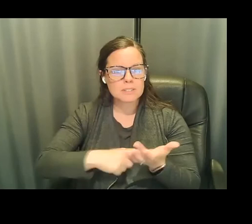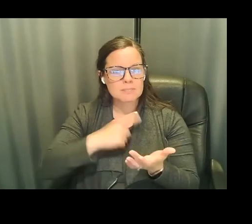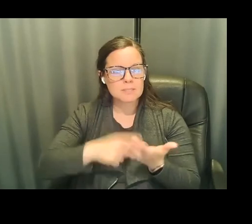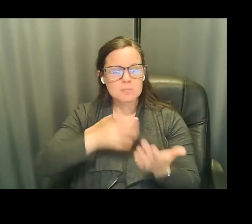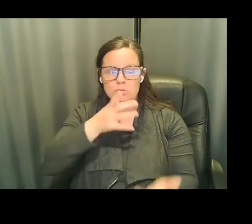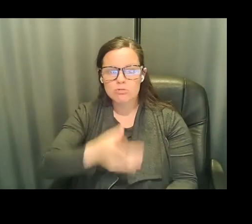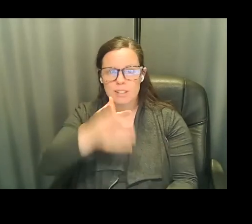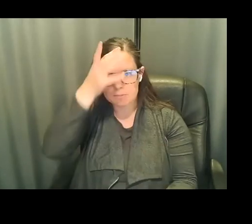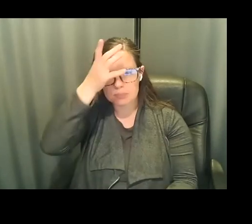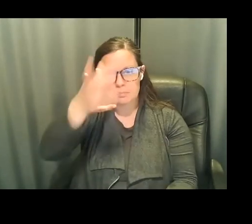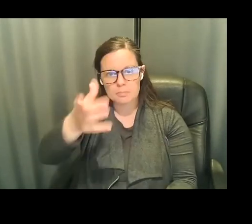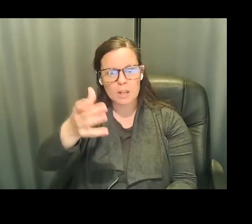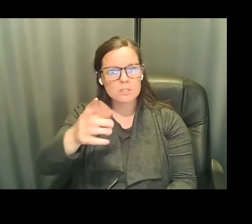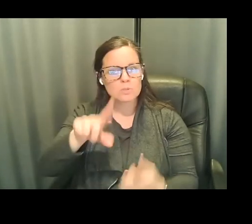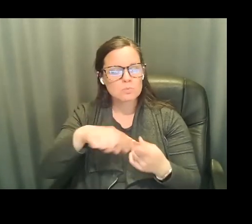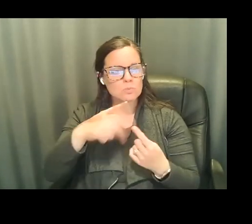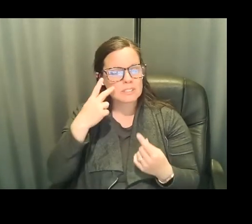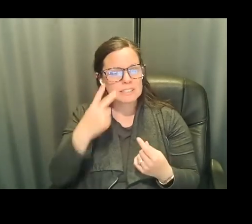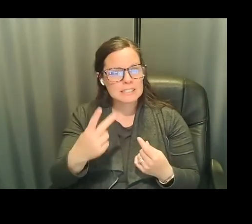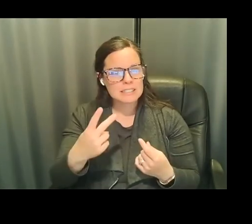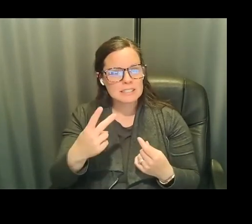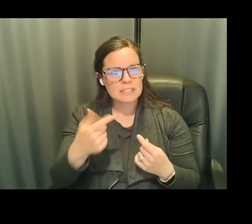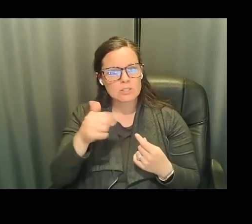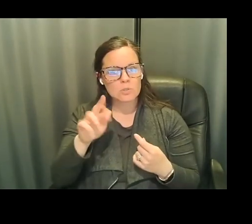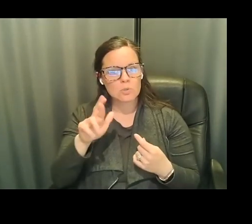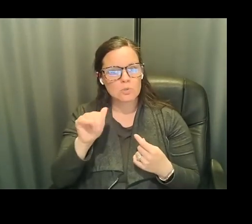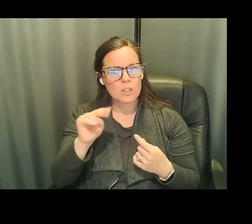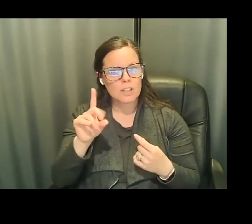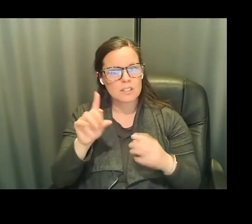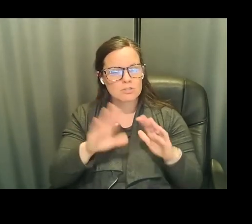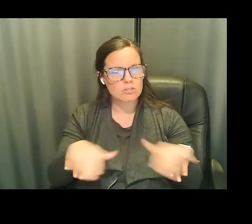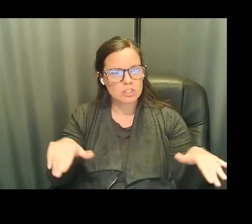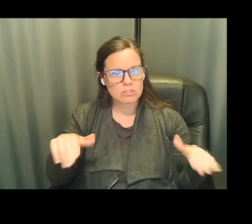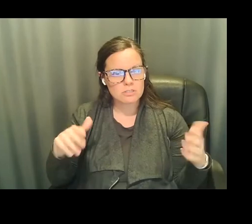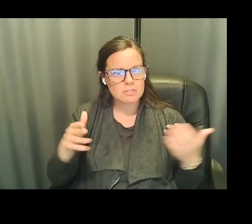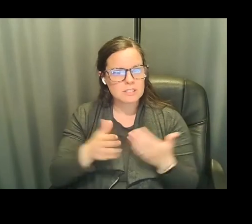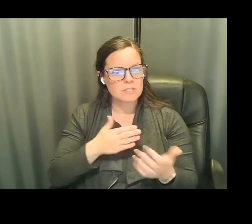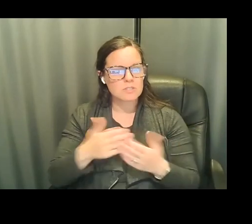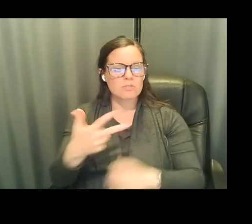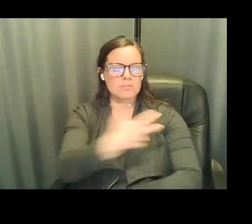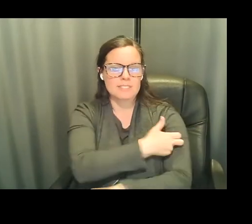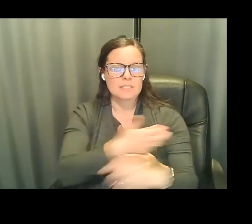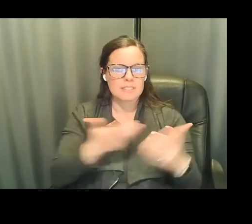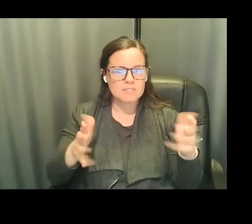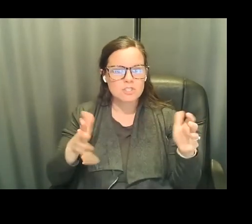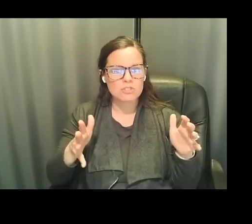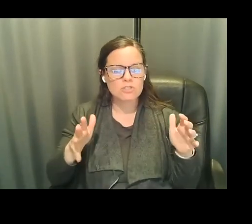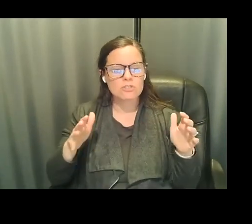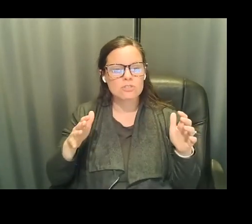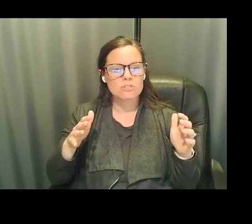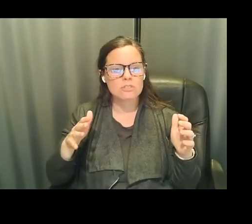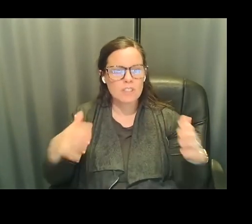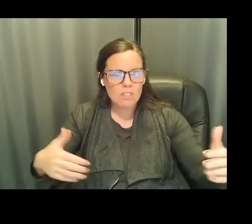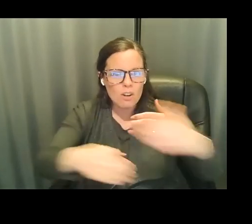and when they see their grandchildren, I mean, even though they are vaccinated, they're hugging